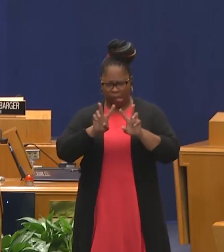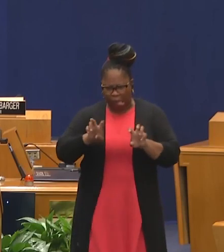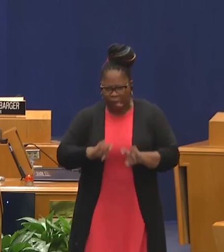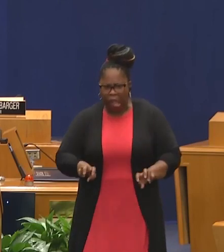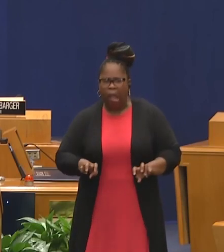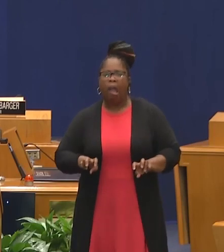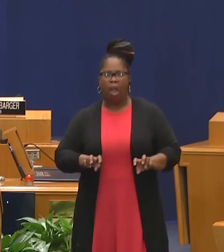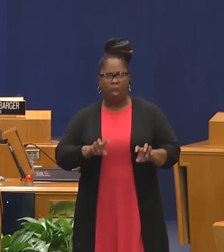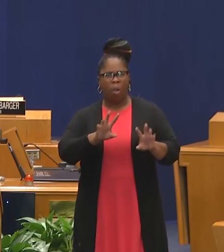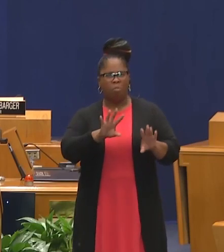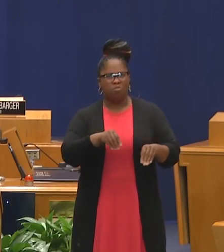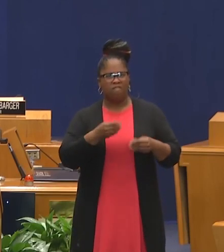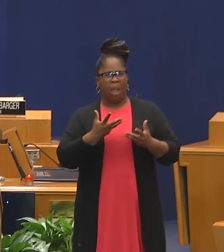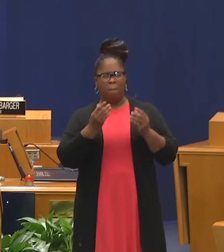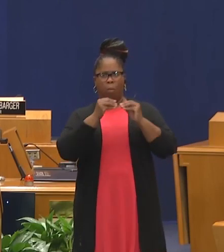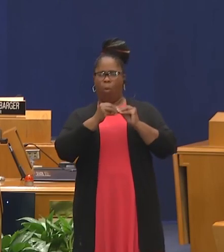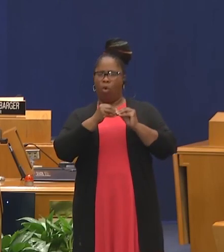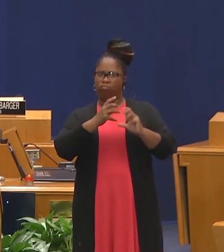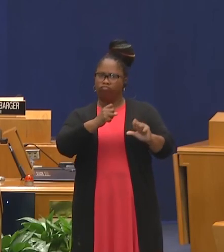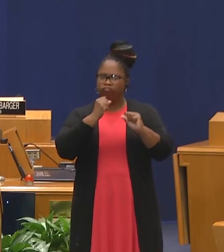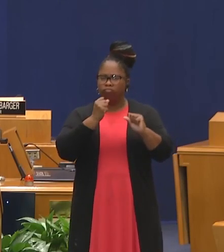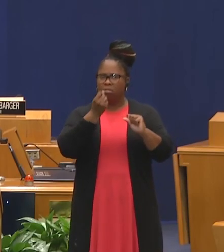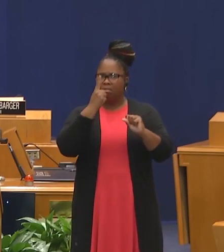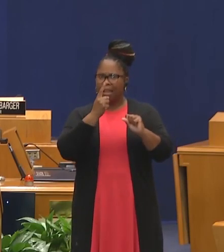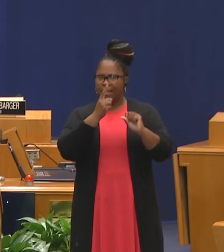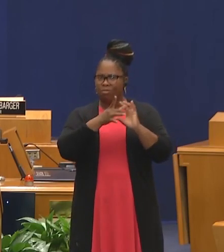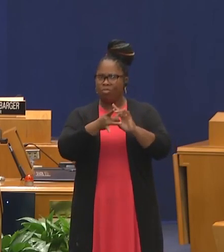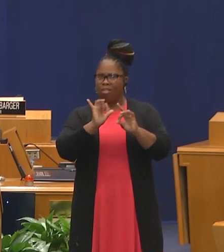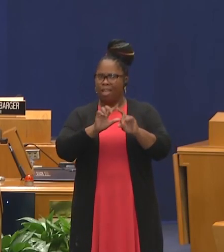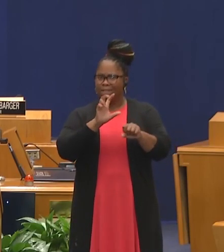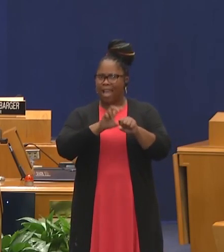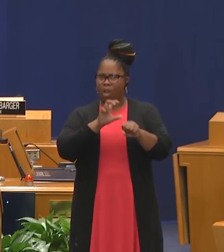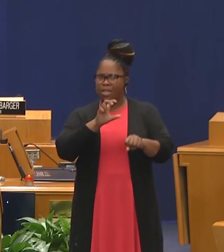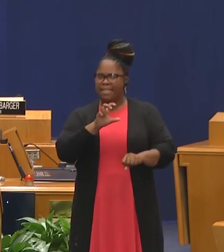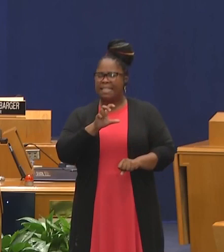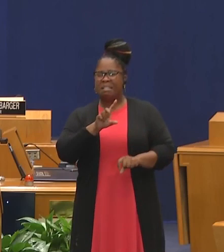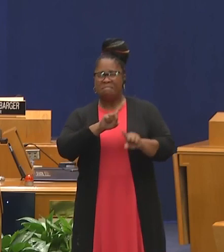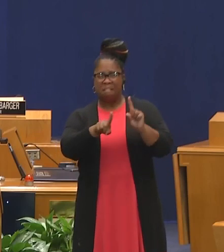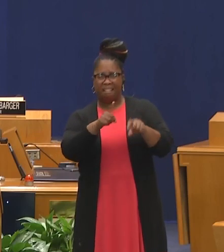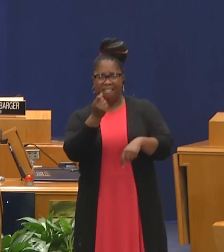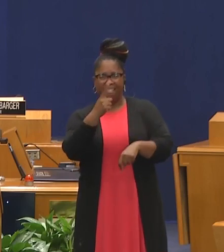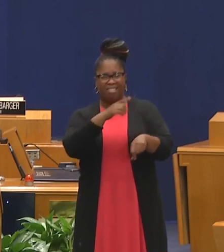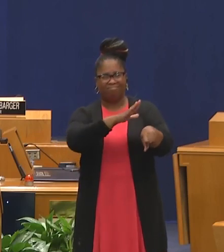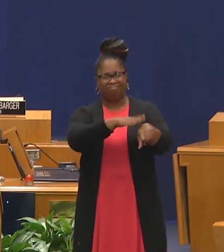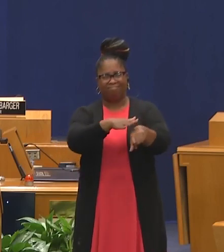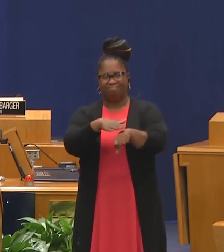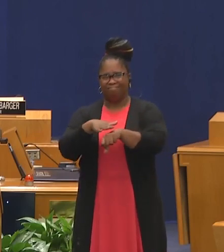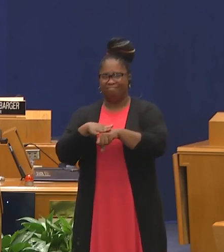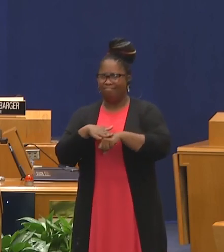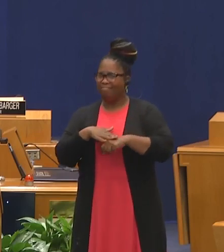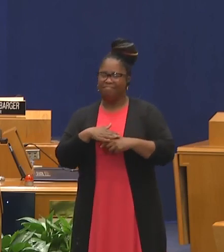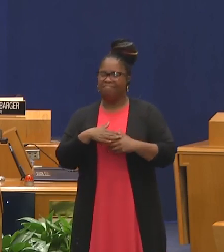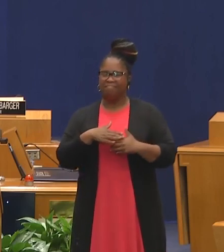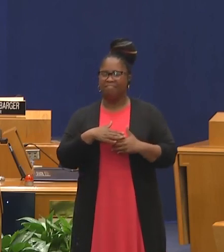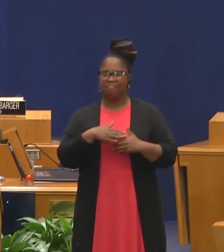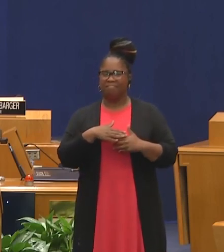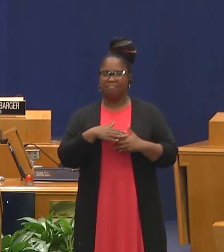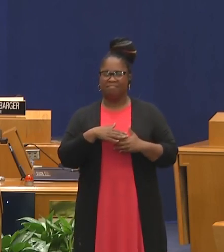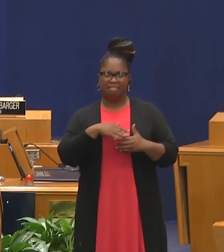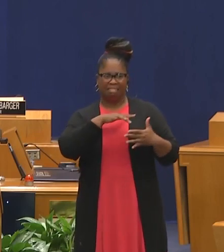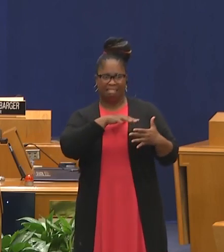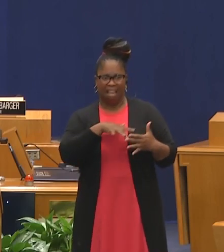understanding of the virus. I just would caution all of us that oftentimes what gets